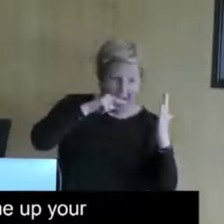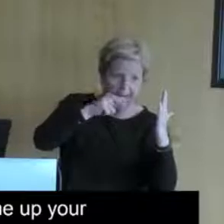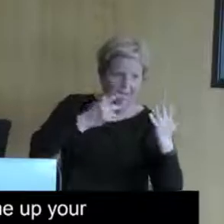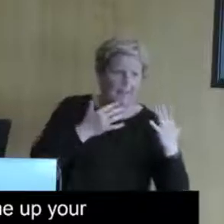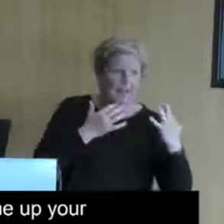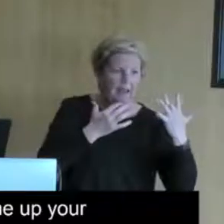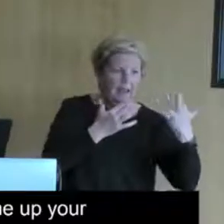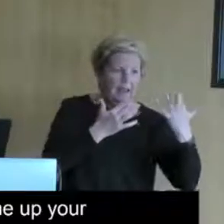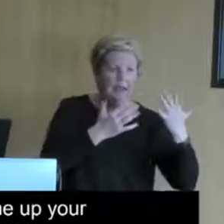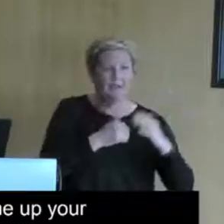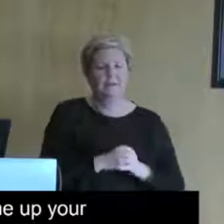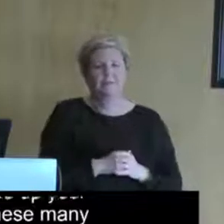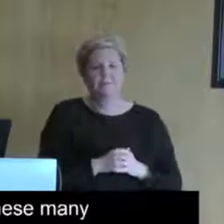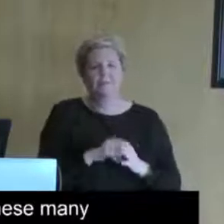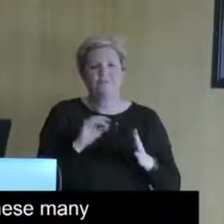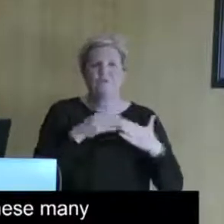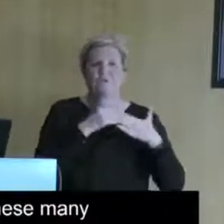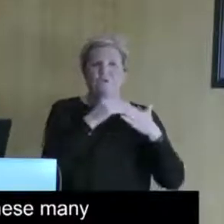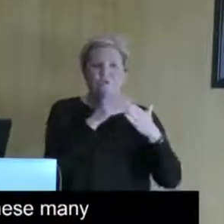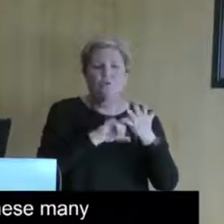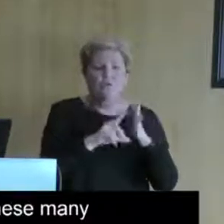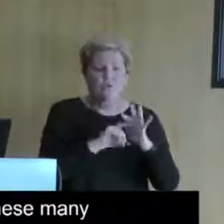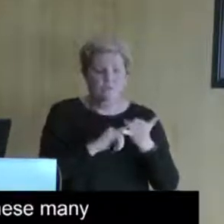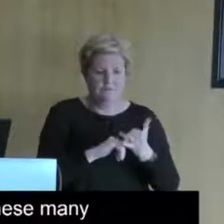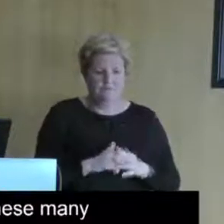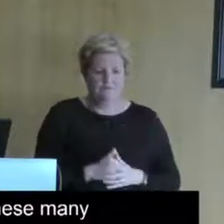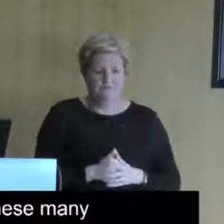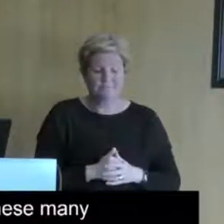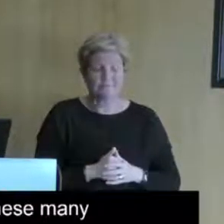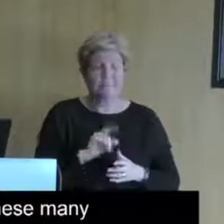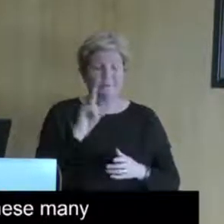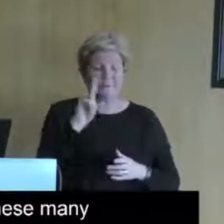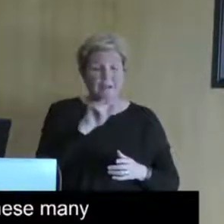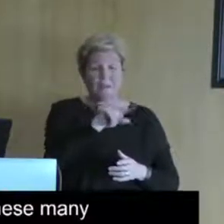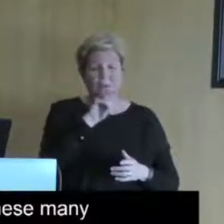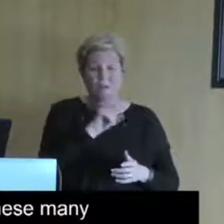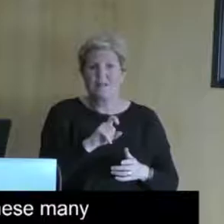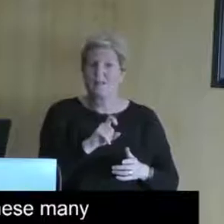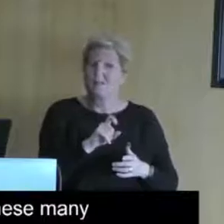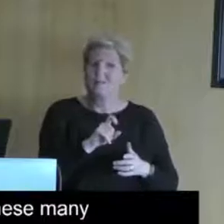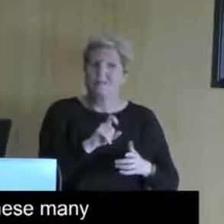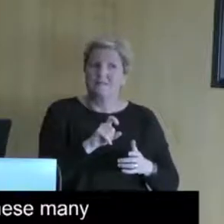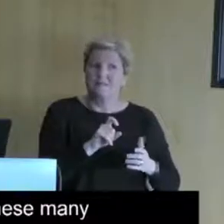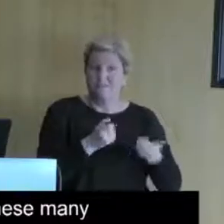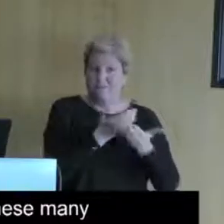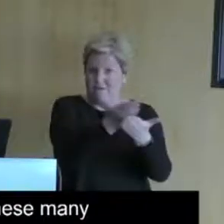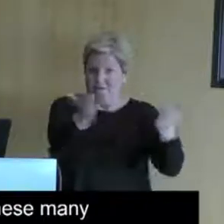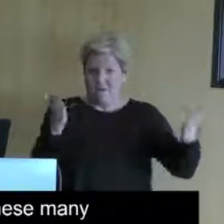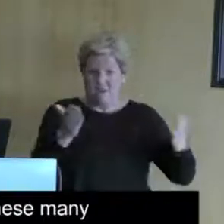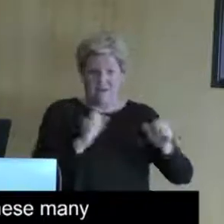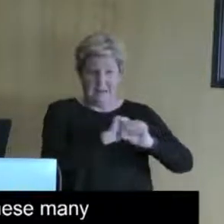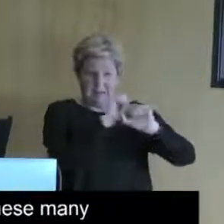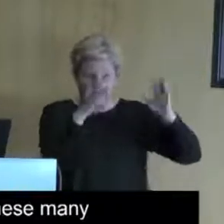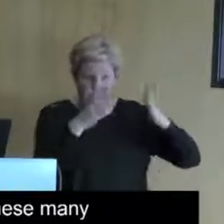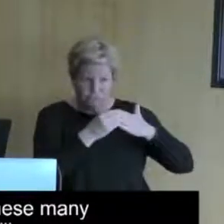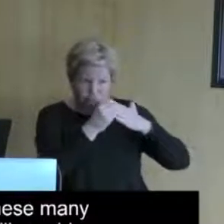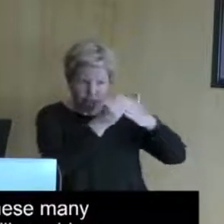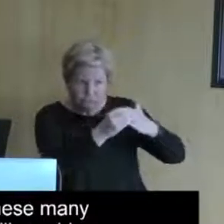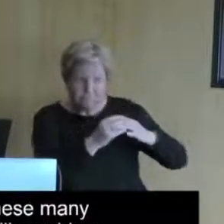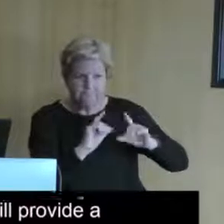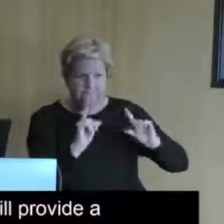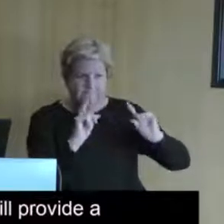those policies at your leisure. I'm sure you've got plenty of time up your sleeves, not to be